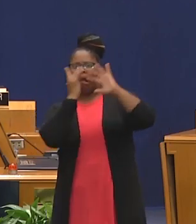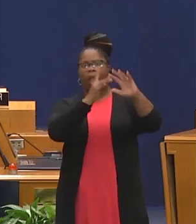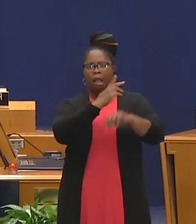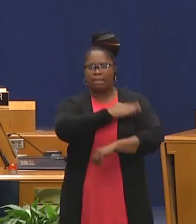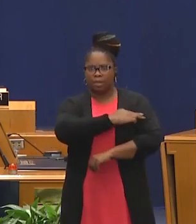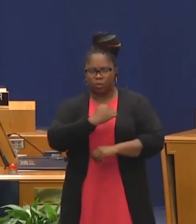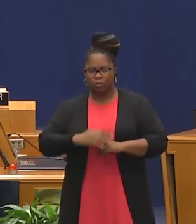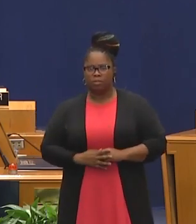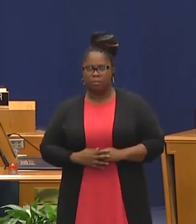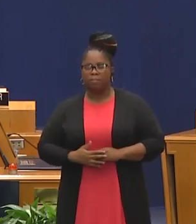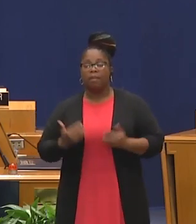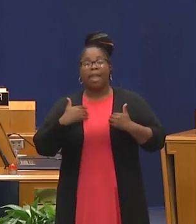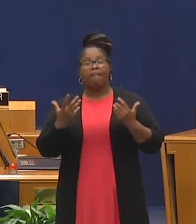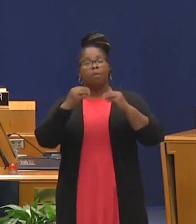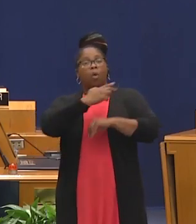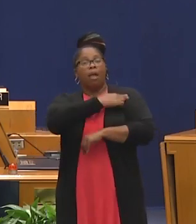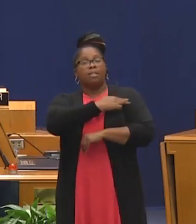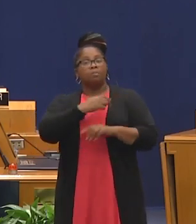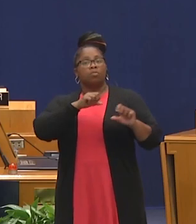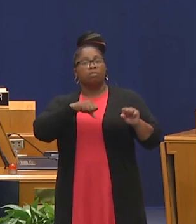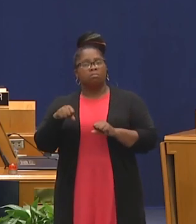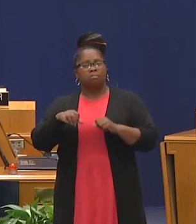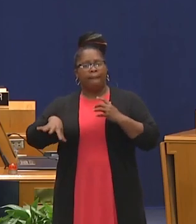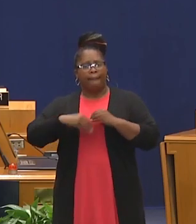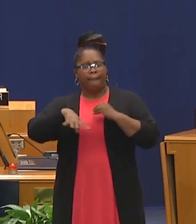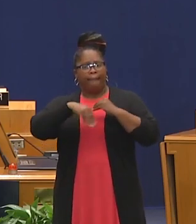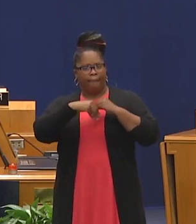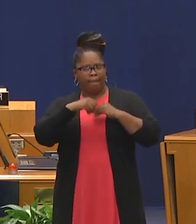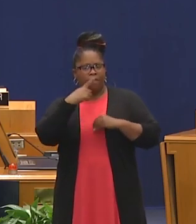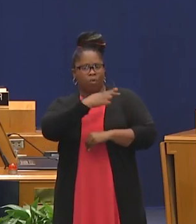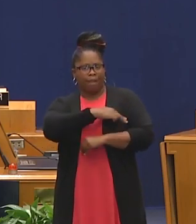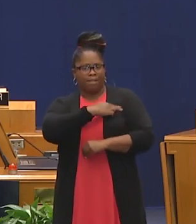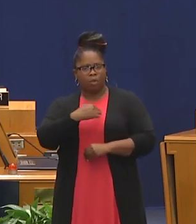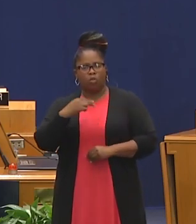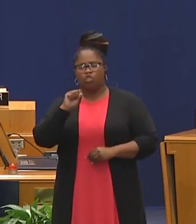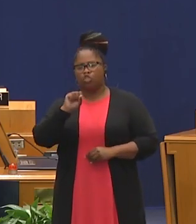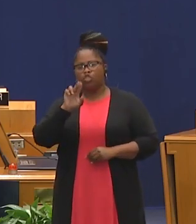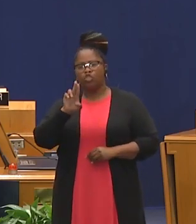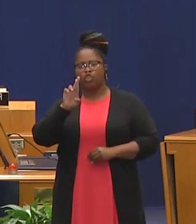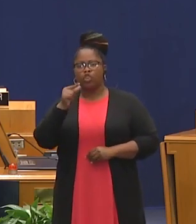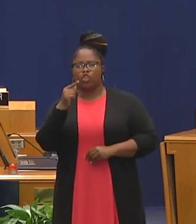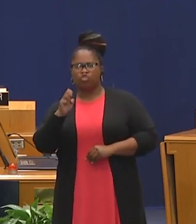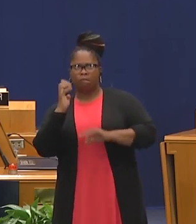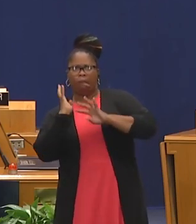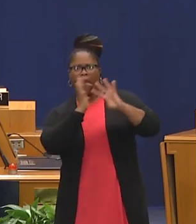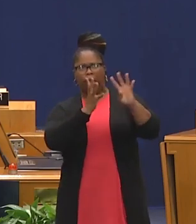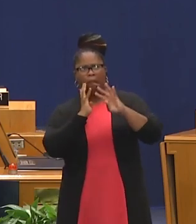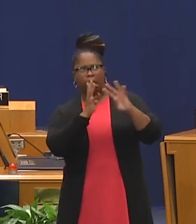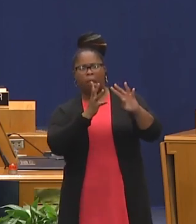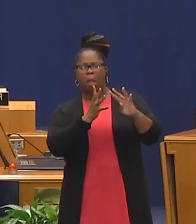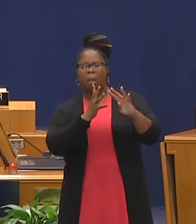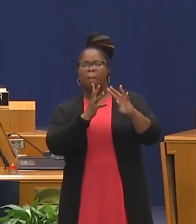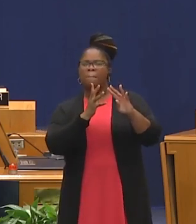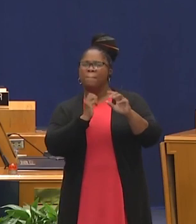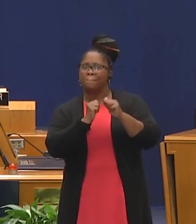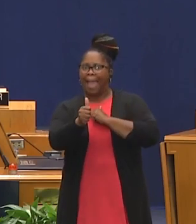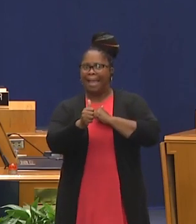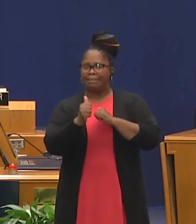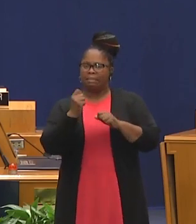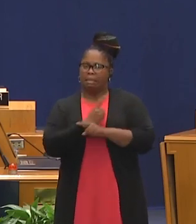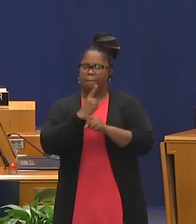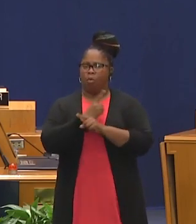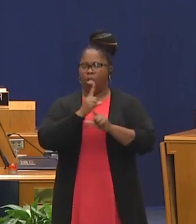hospital capacity that is available and being added on in hospital surge plans over and above their typical staffed license capacity, as